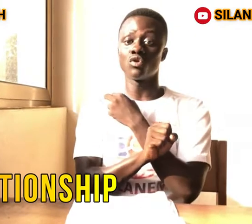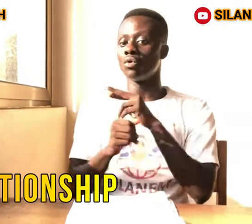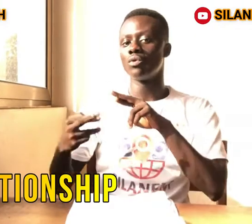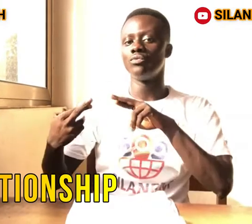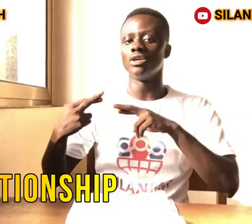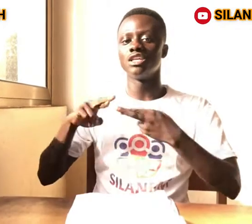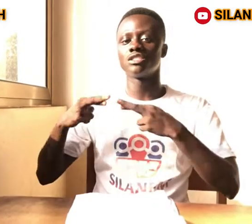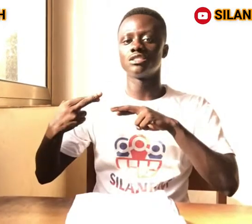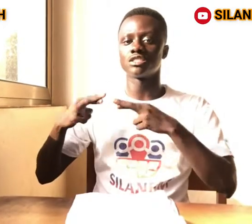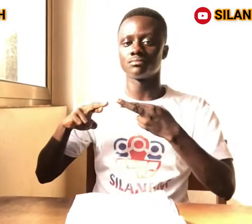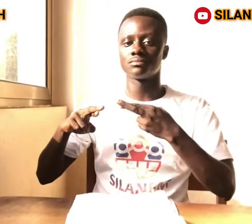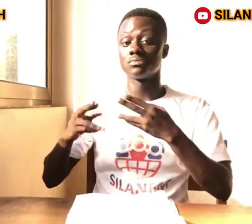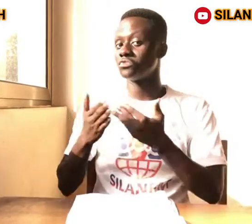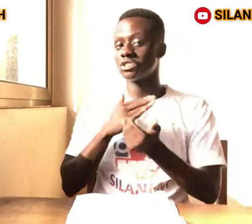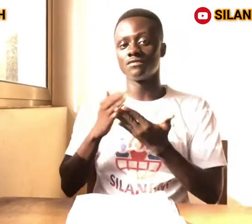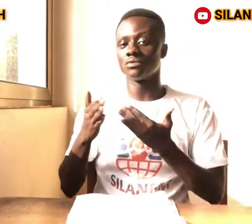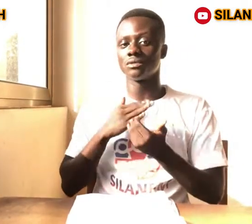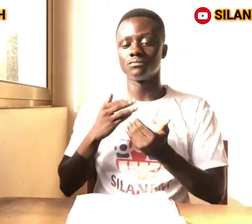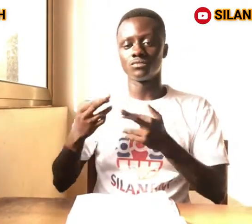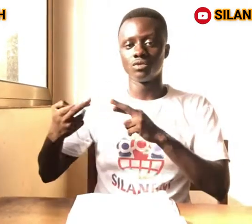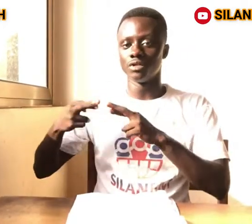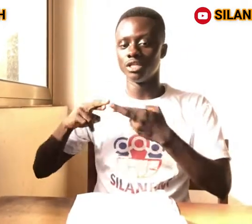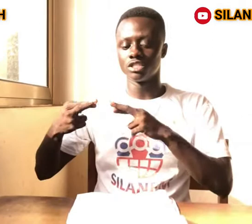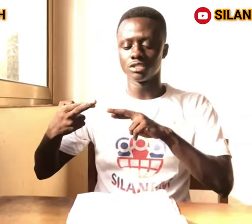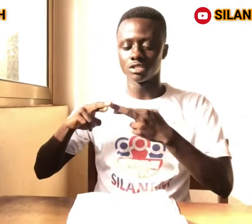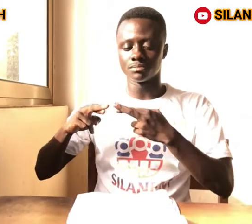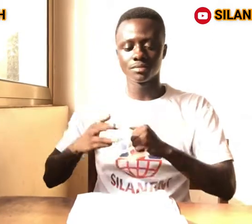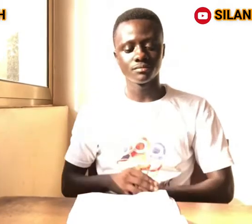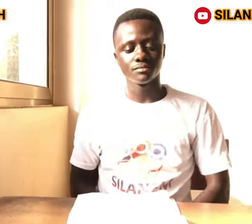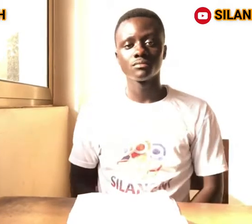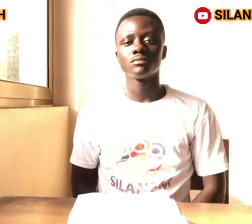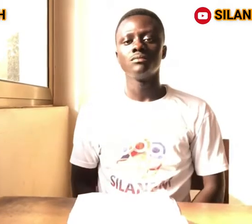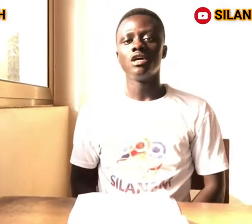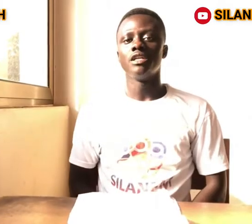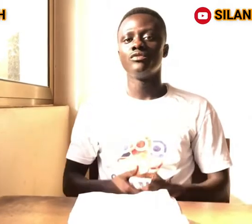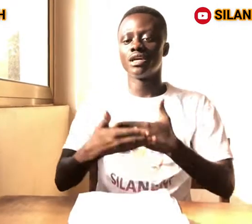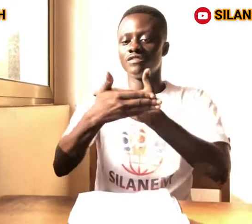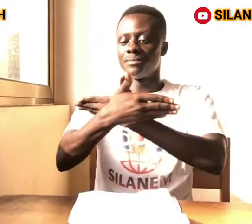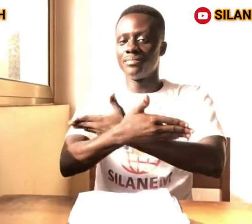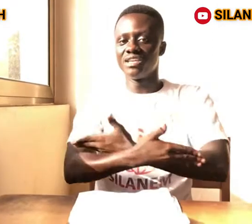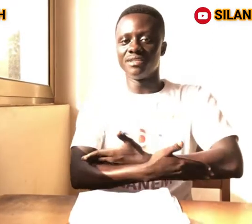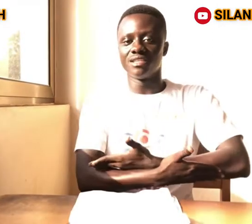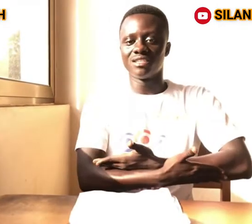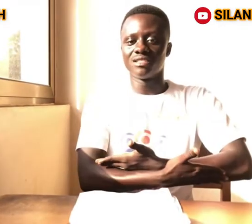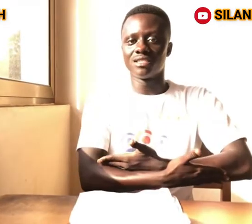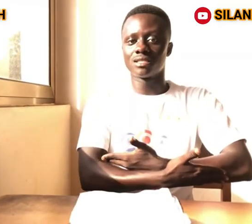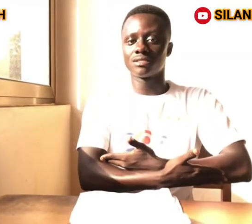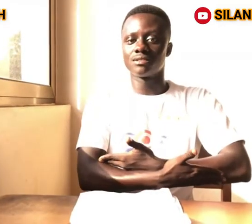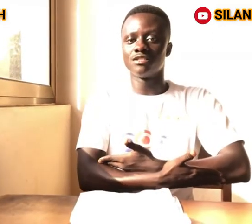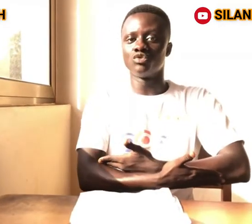or relationship. Whichever way. Relationship. And then we have the baby, just as it will